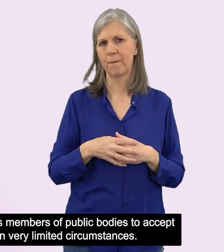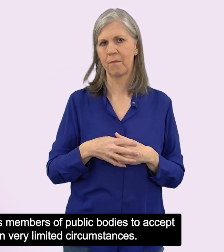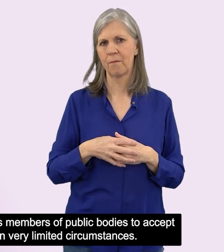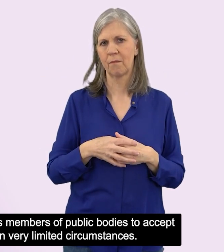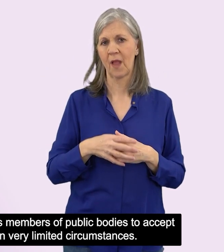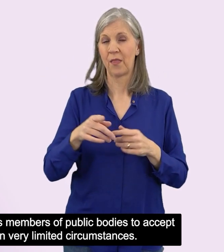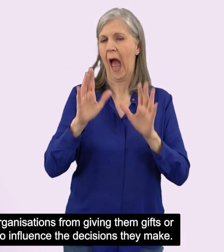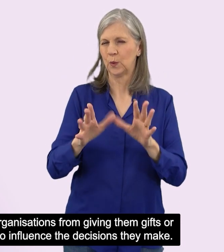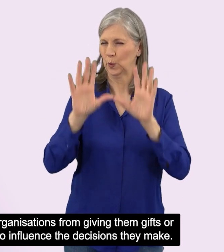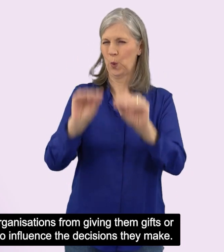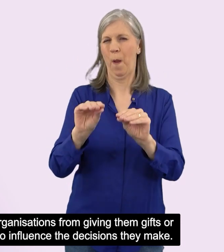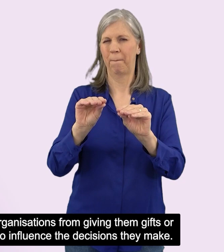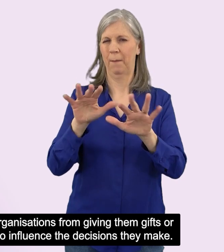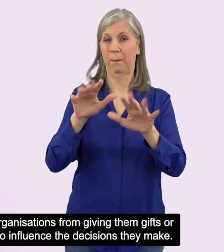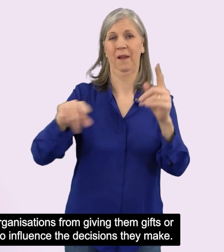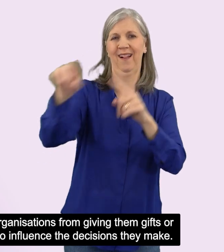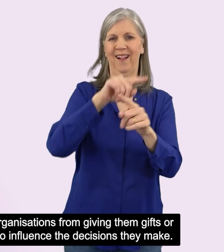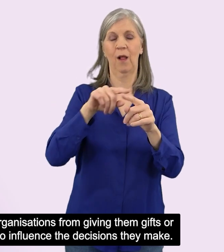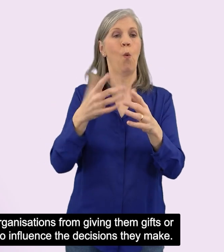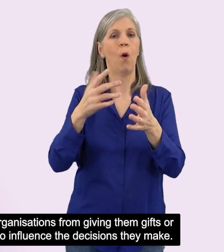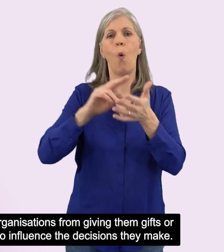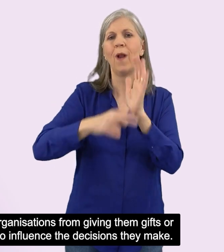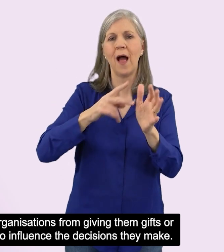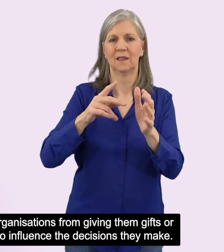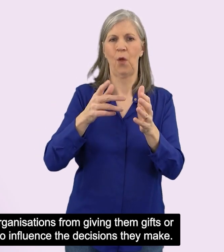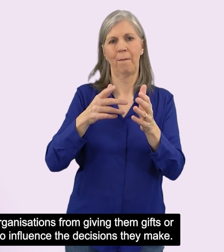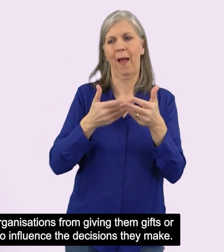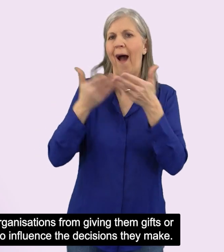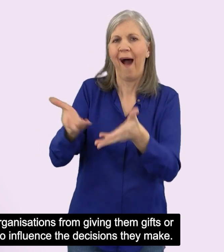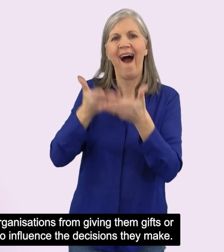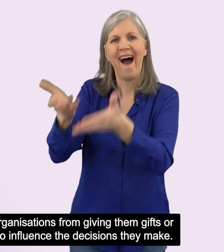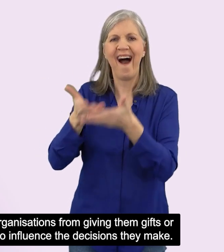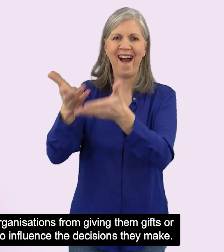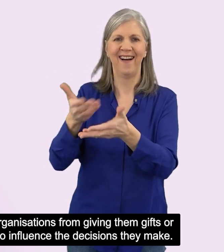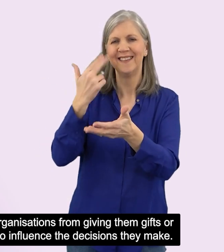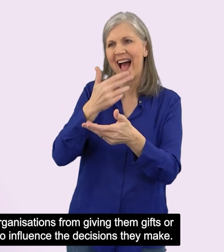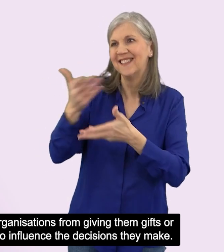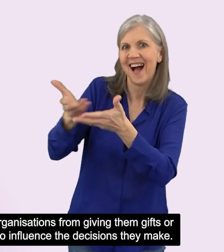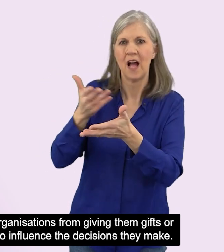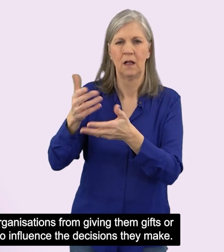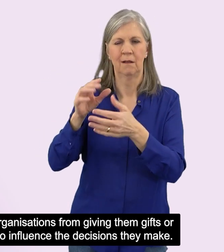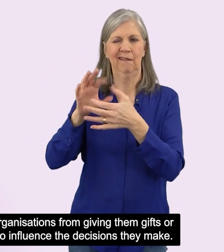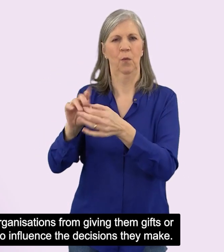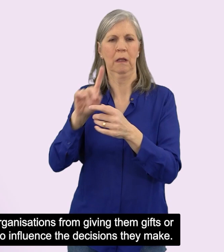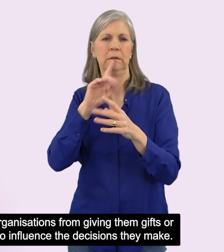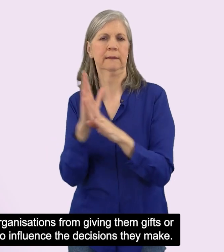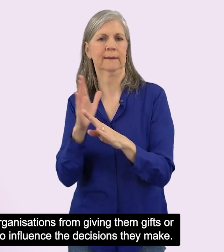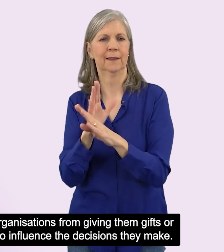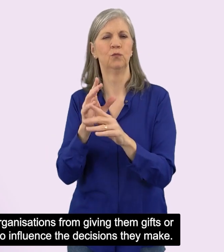This is to stop people or organisations from giving them gifts or hospitality in secret to try